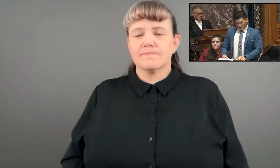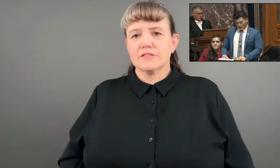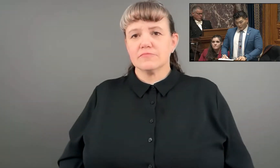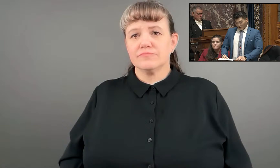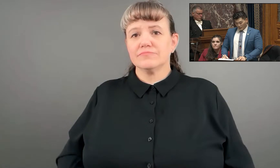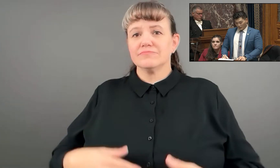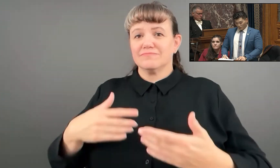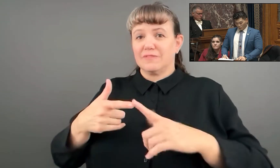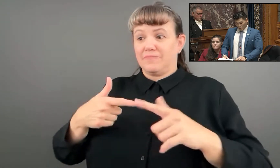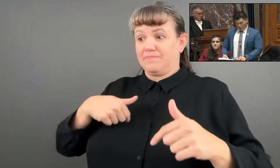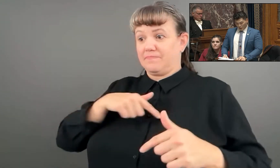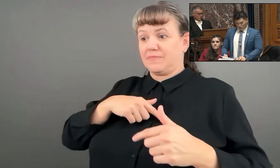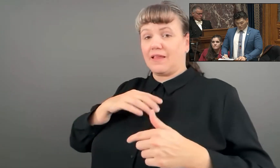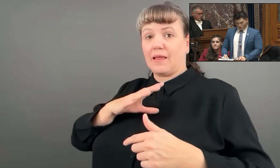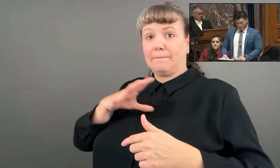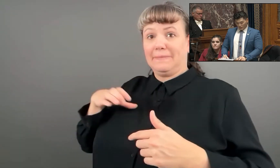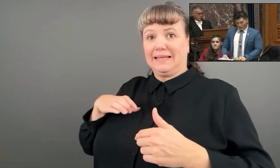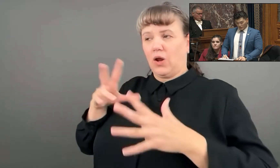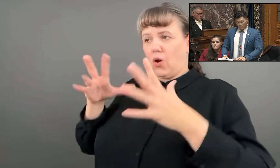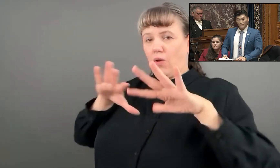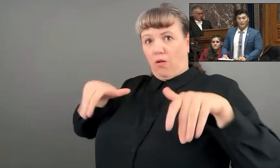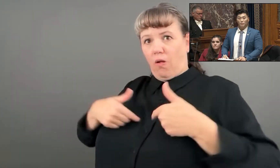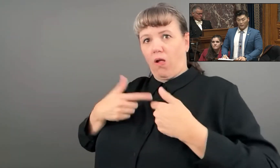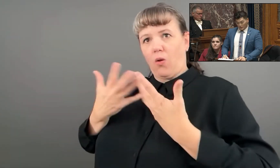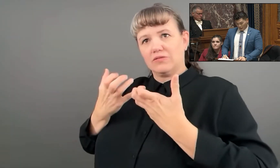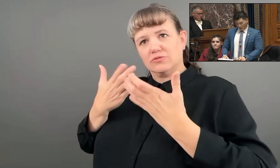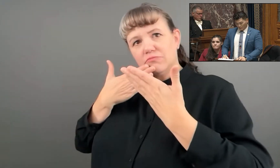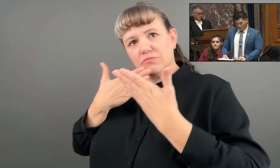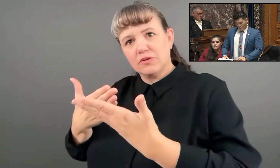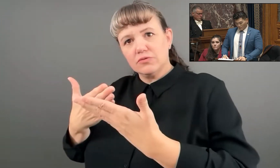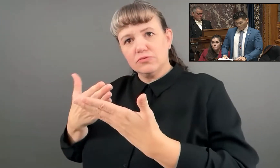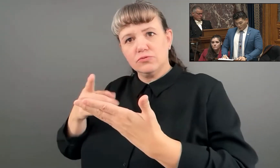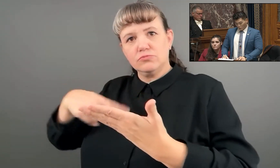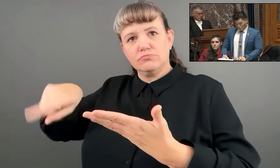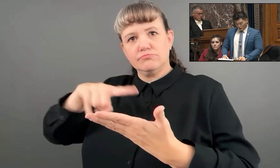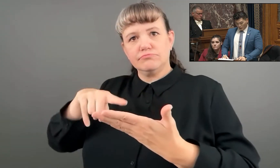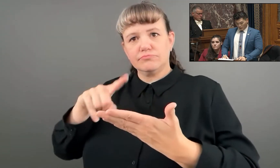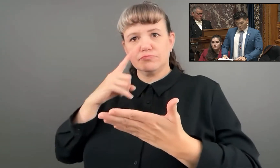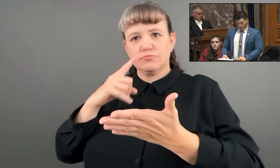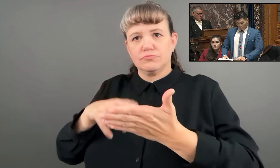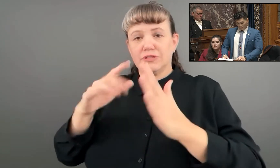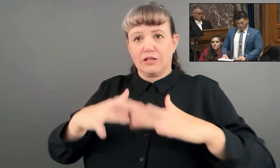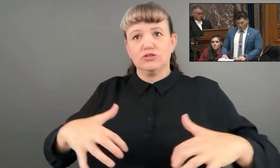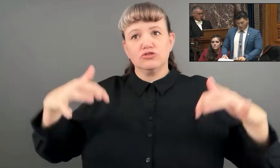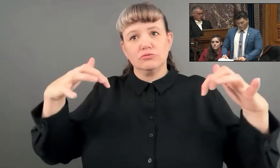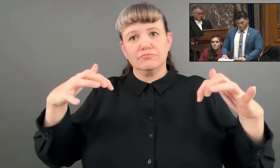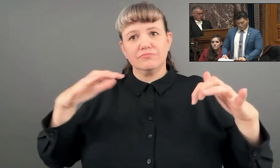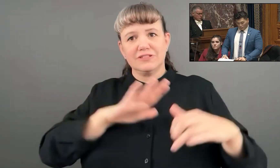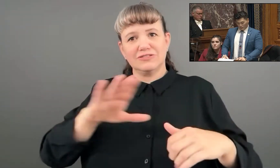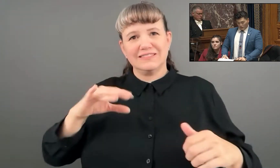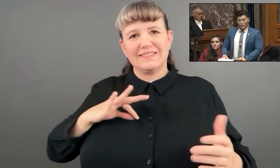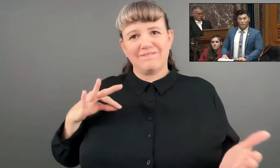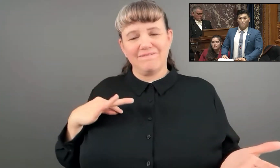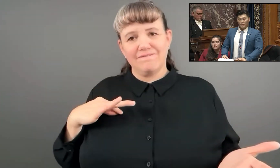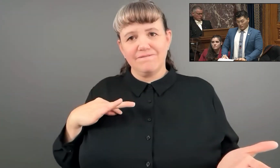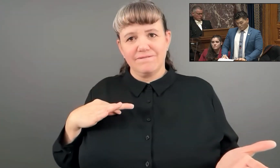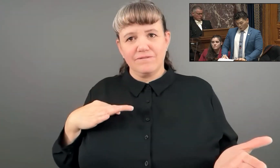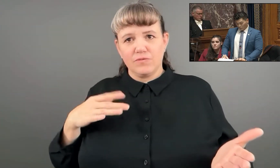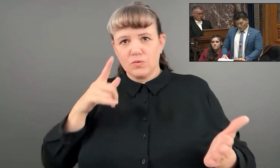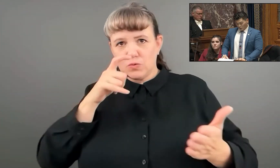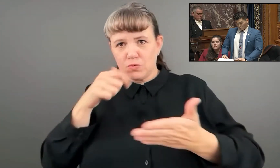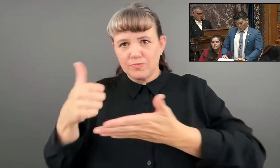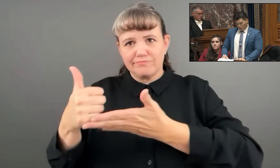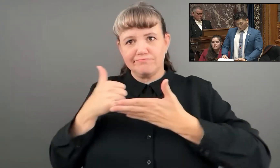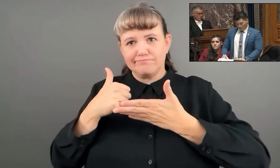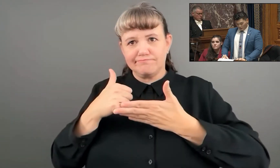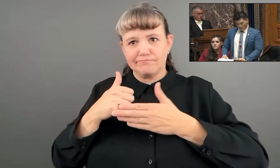acknowledge and extend our appreciation to Legislative Assembly staff for their work on this consultation. From the